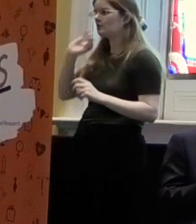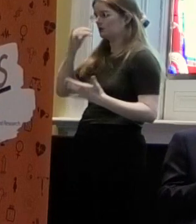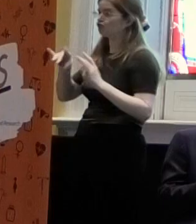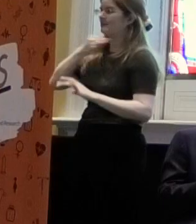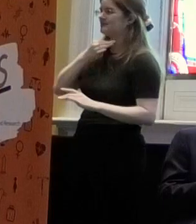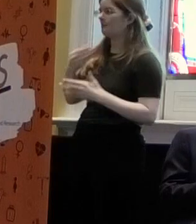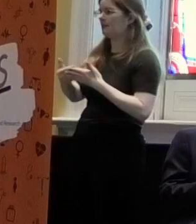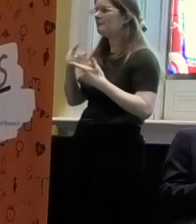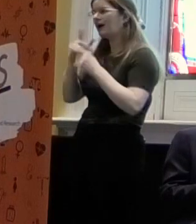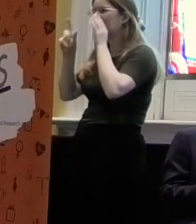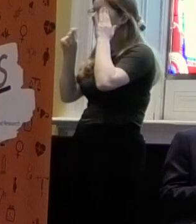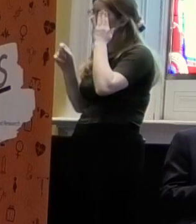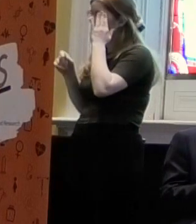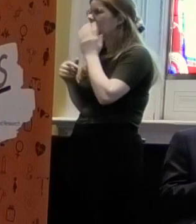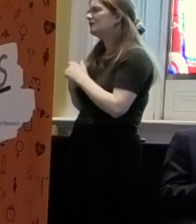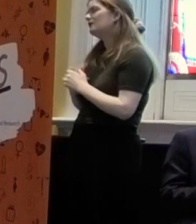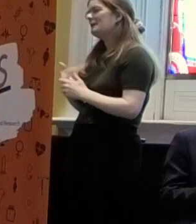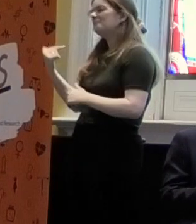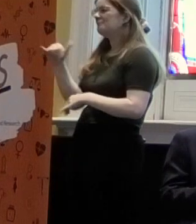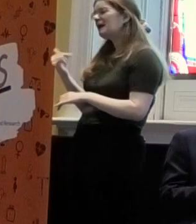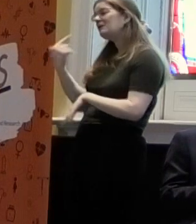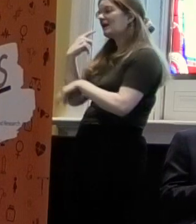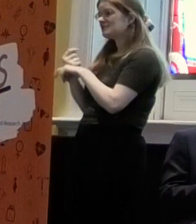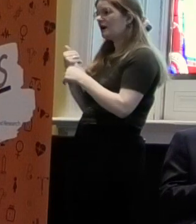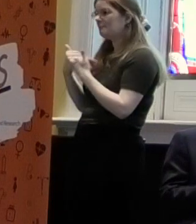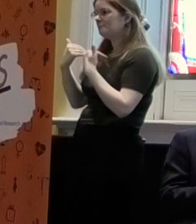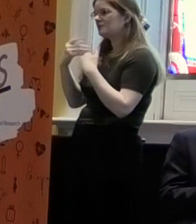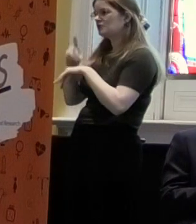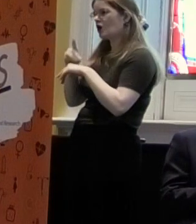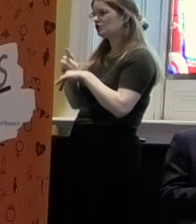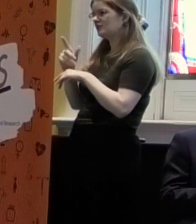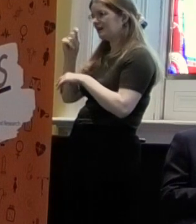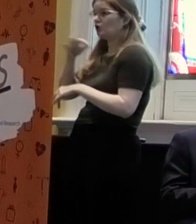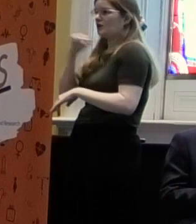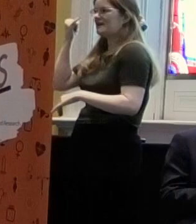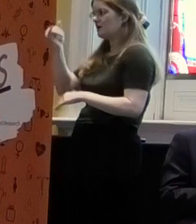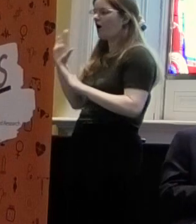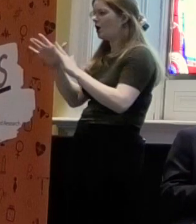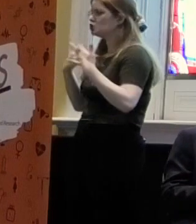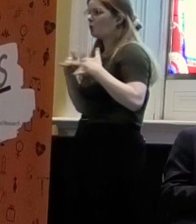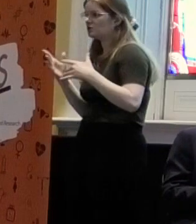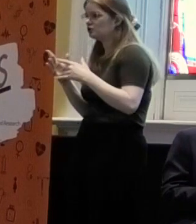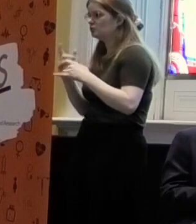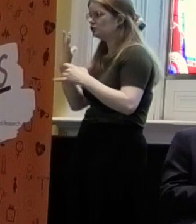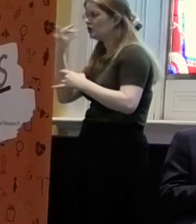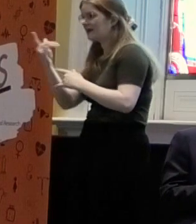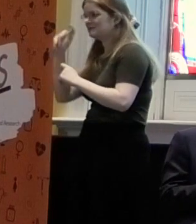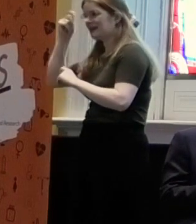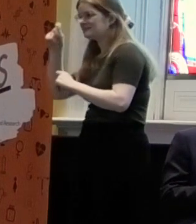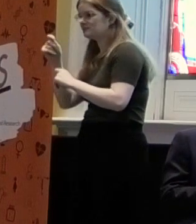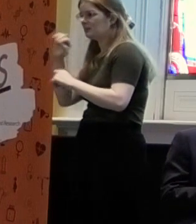initially with probably a good intent to protect the fetus from potential harms. And we all know about